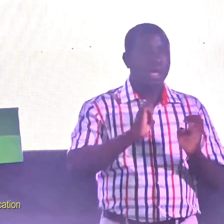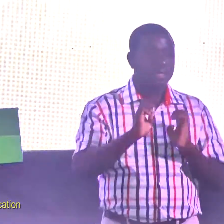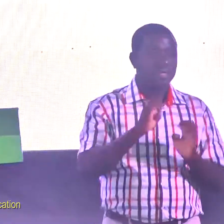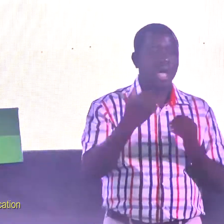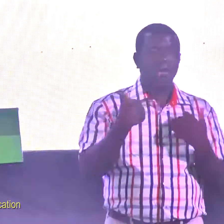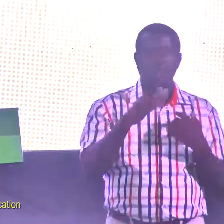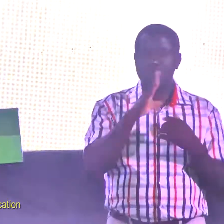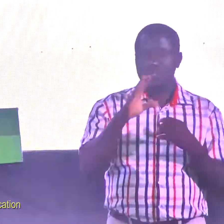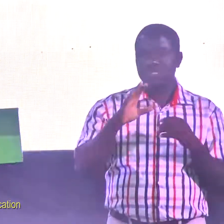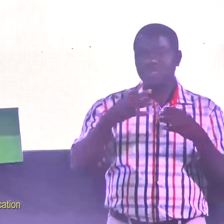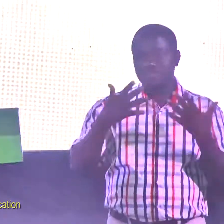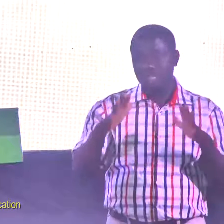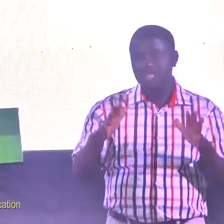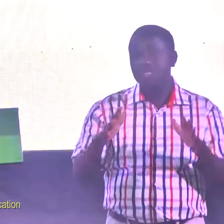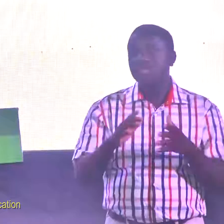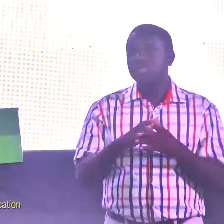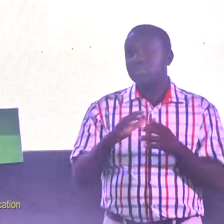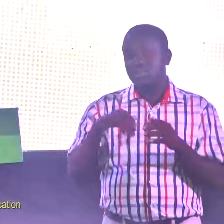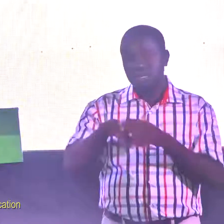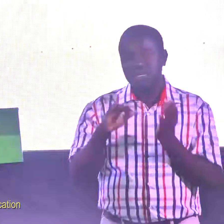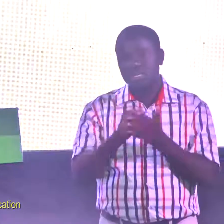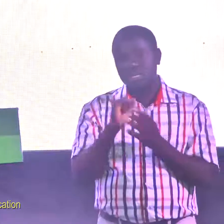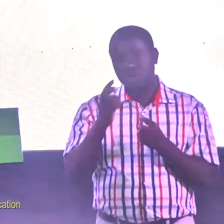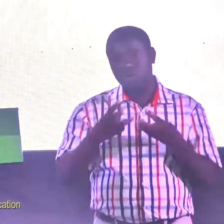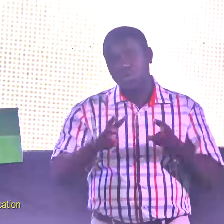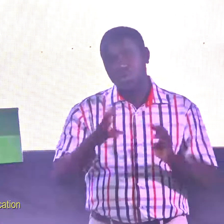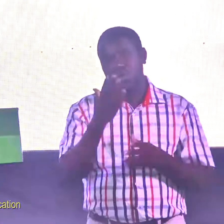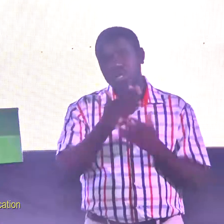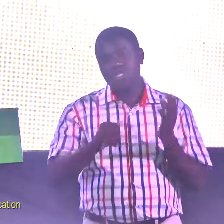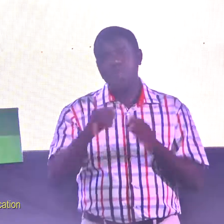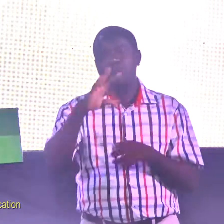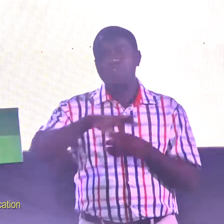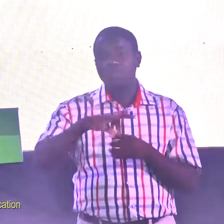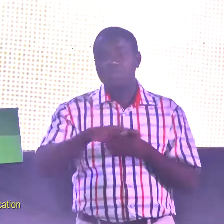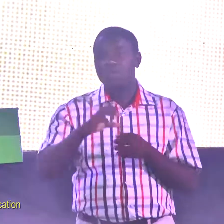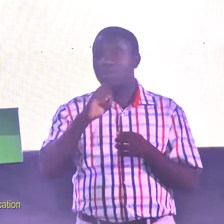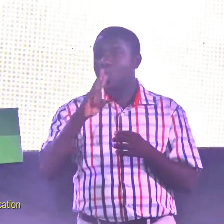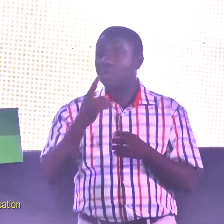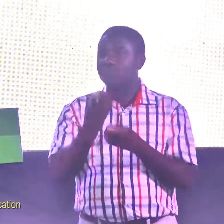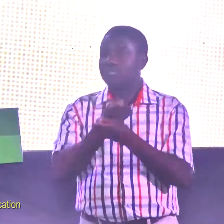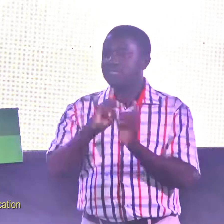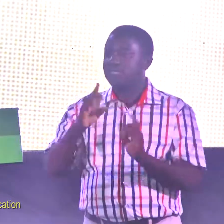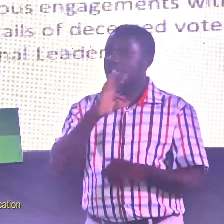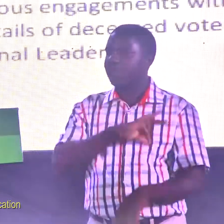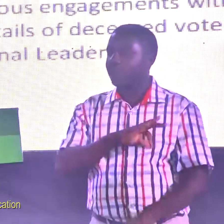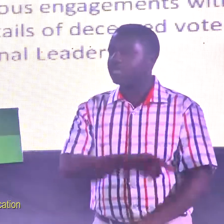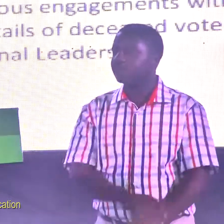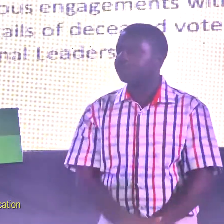had finished. In that way, some voters were disadvantaged.